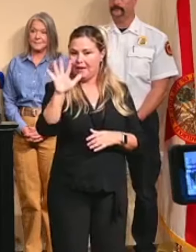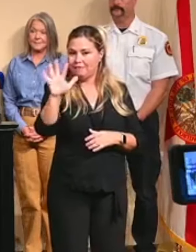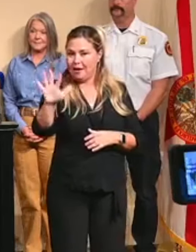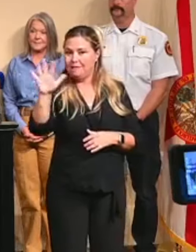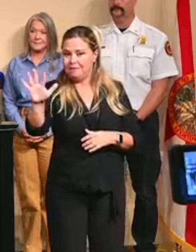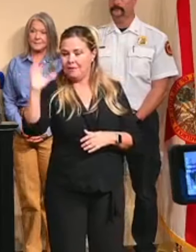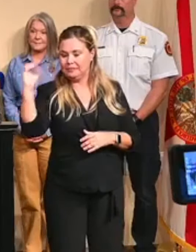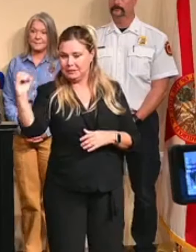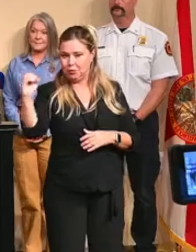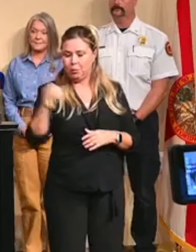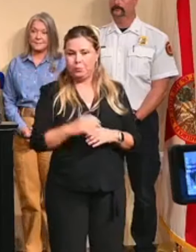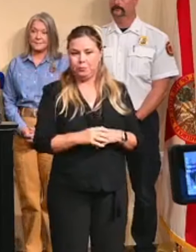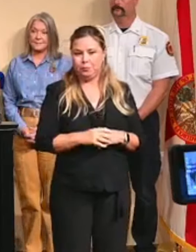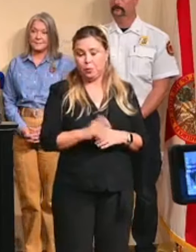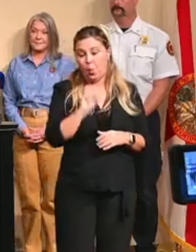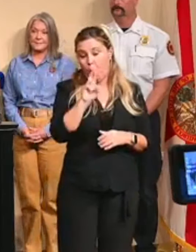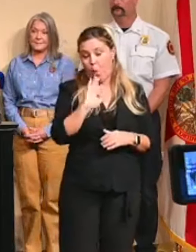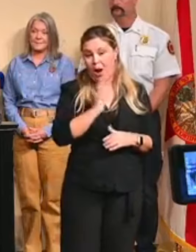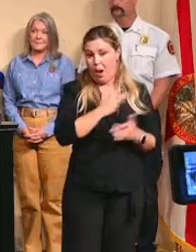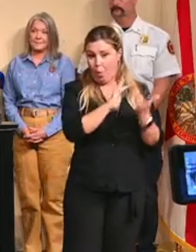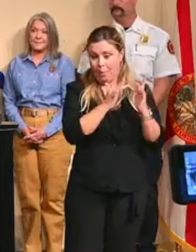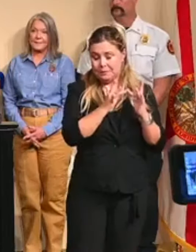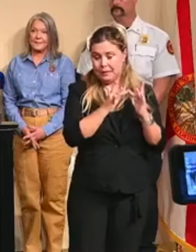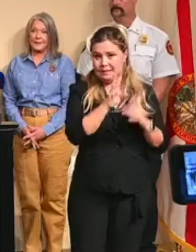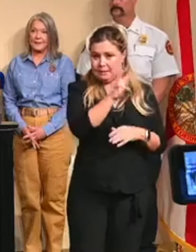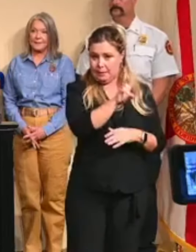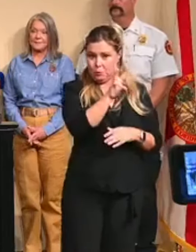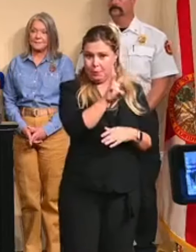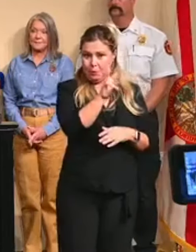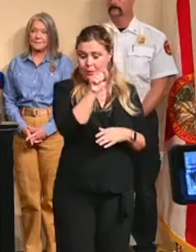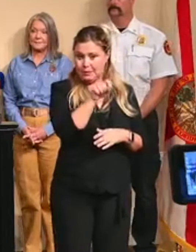904-824-5550, or visit our website at